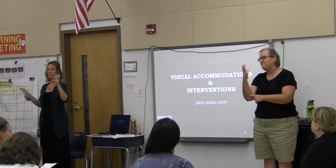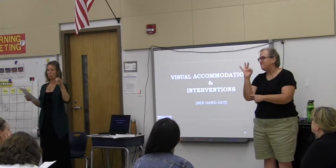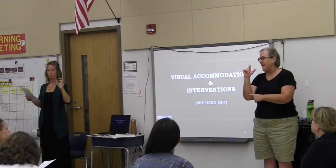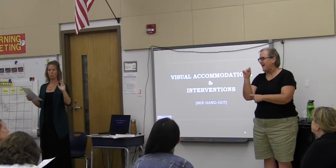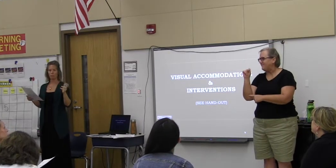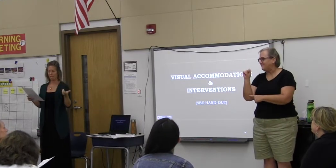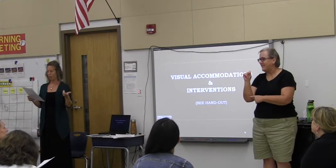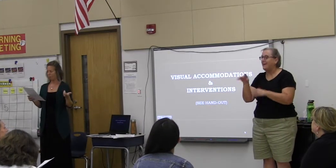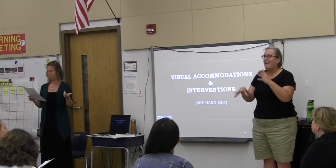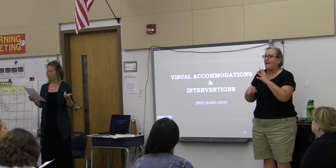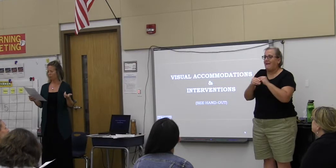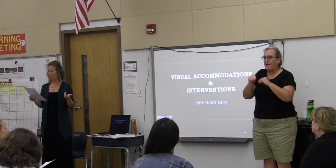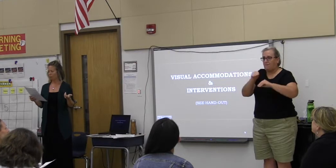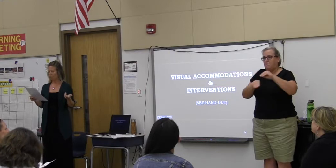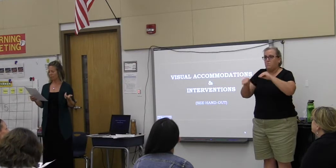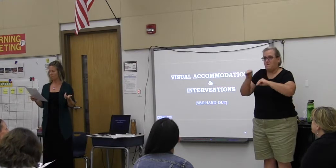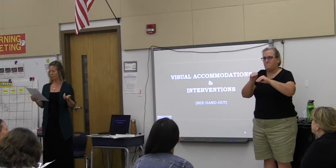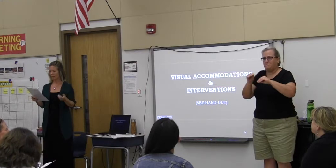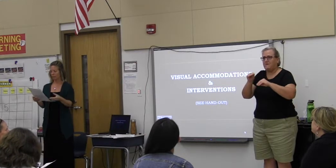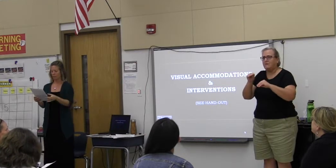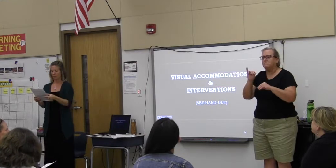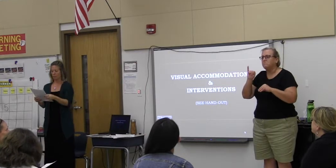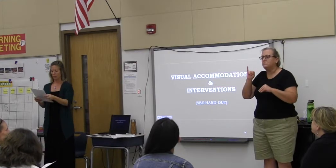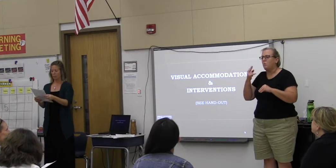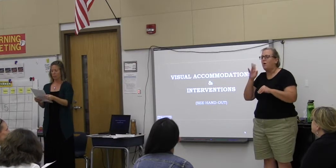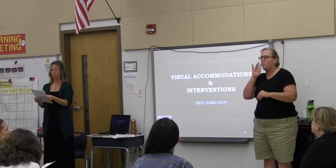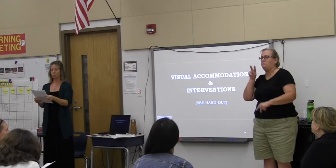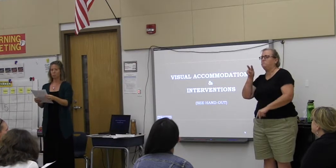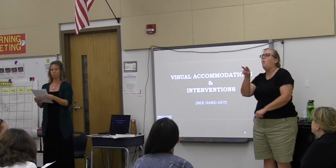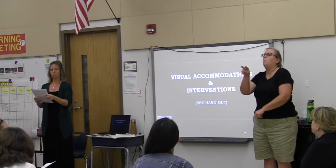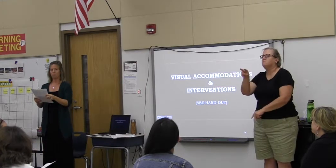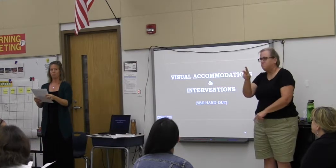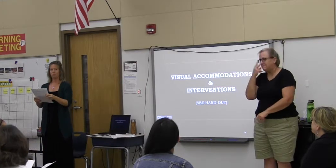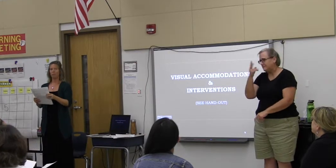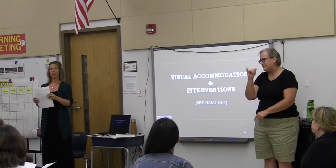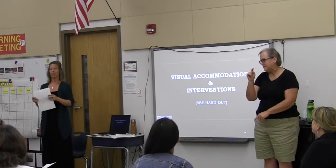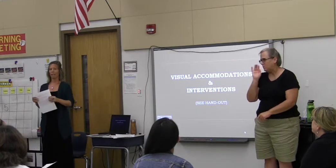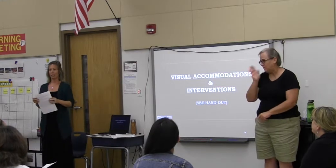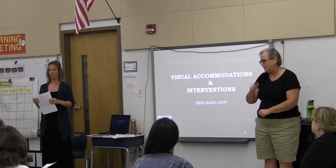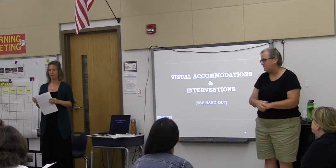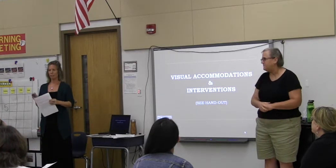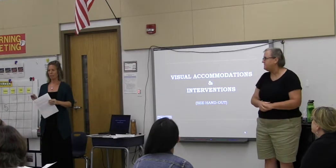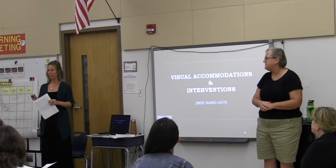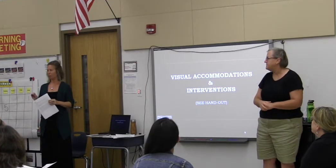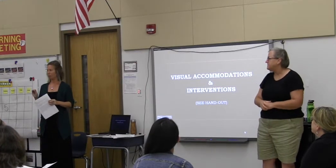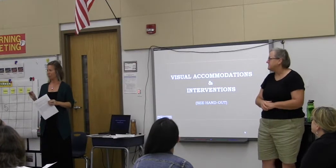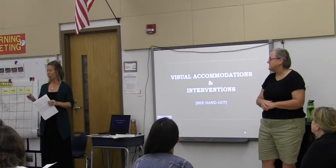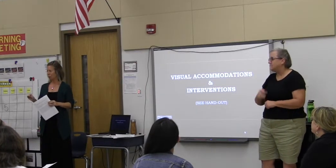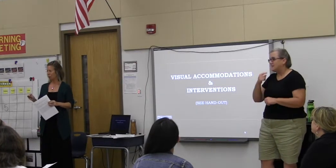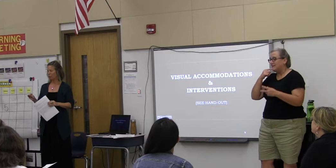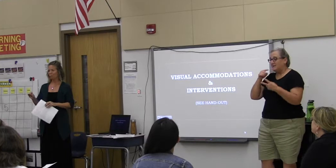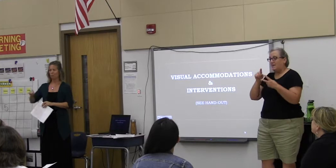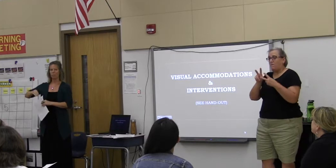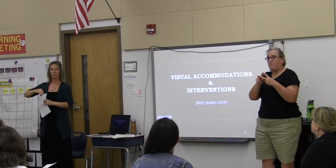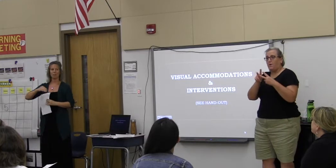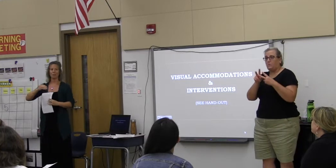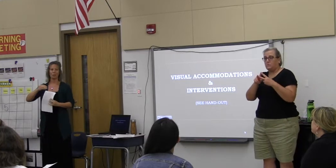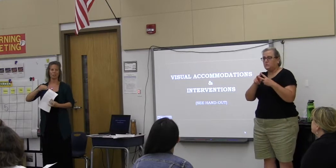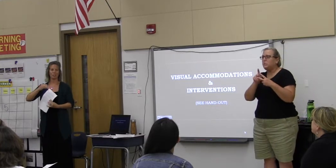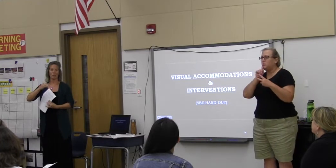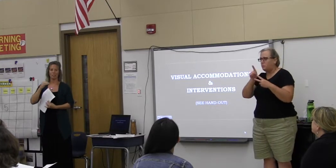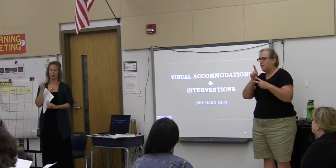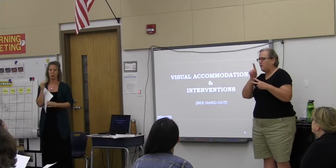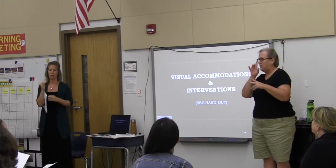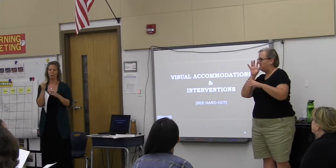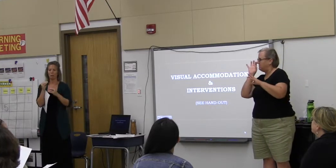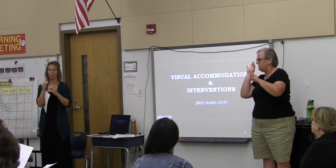away. Adding movement is going to help him to be able to see things. Like I said, these guys are really drawn towards movement. You'll